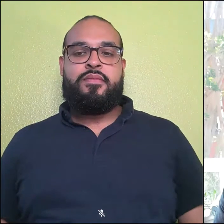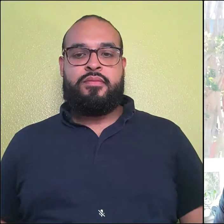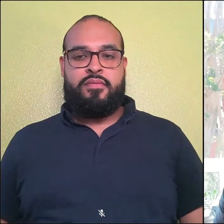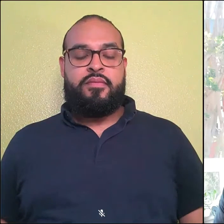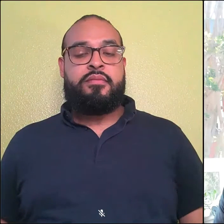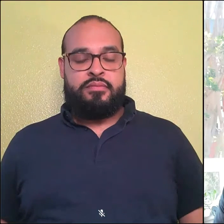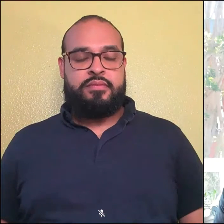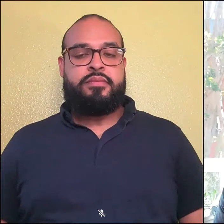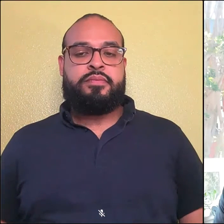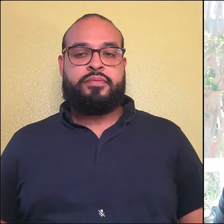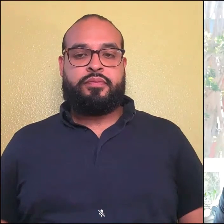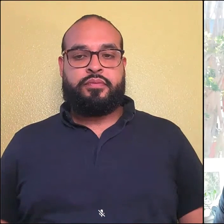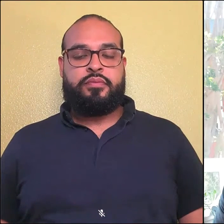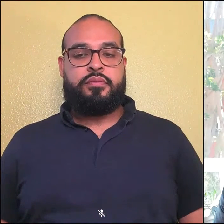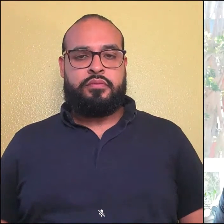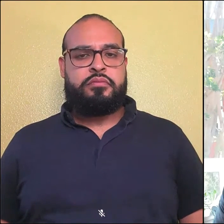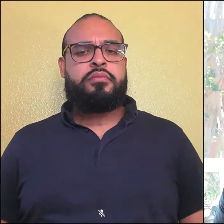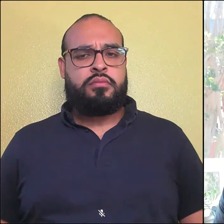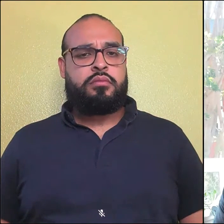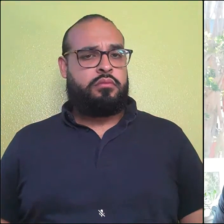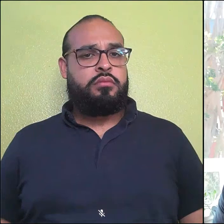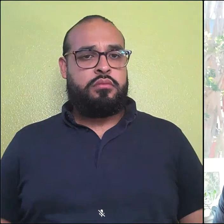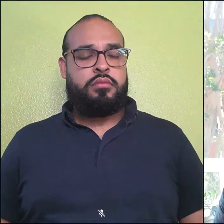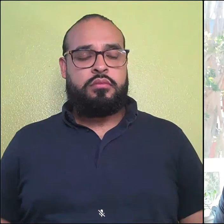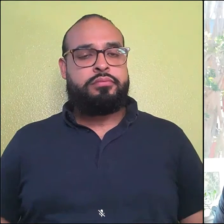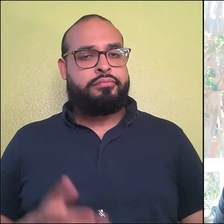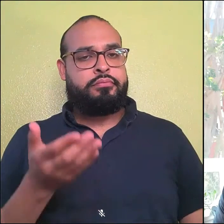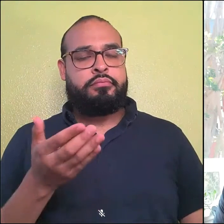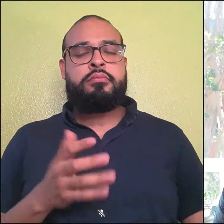Just bringing your attention to whatever you're feeling in the body.